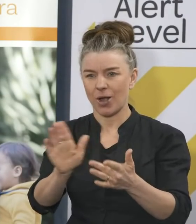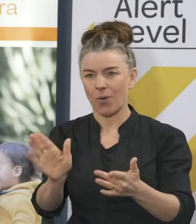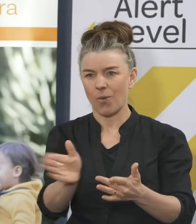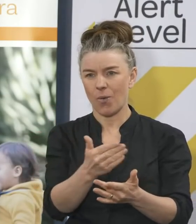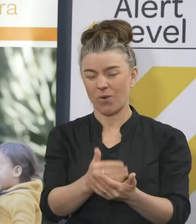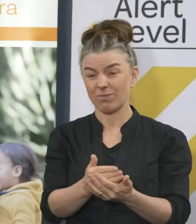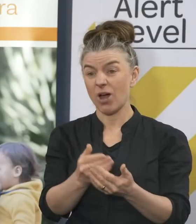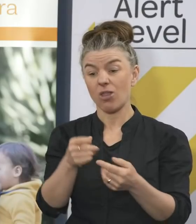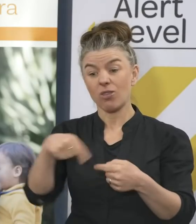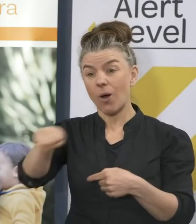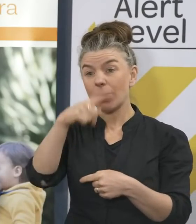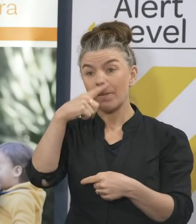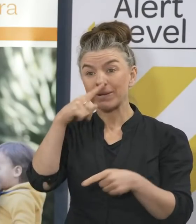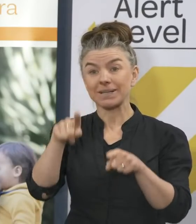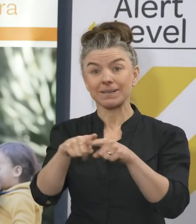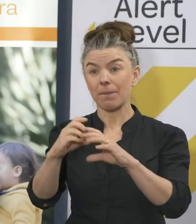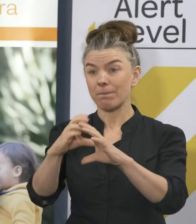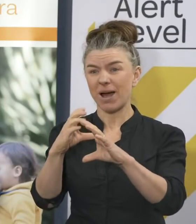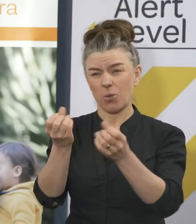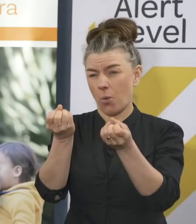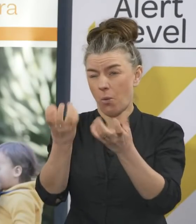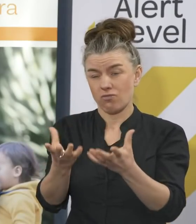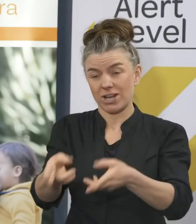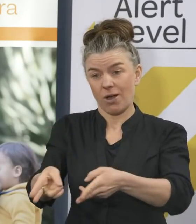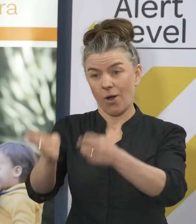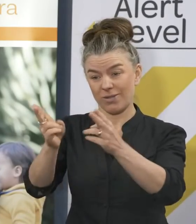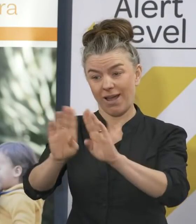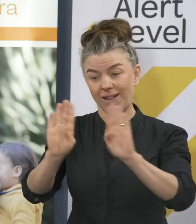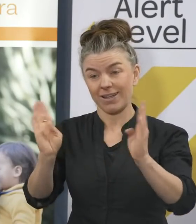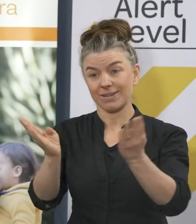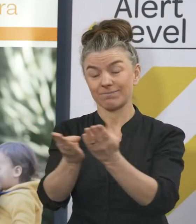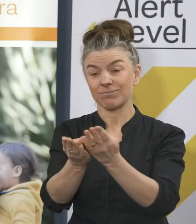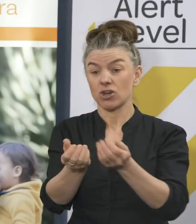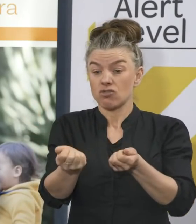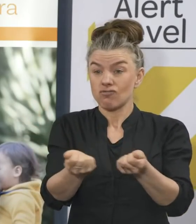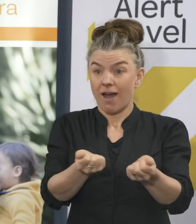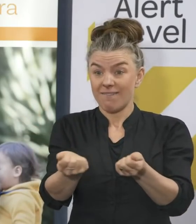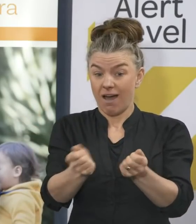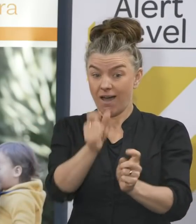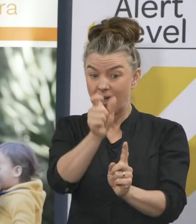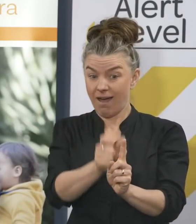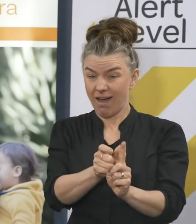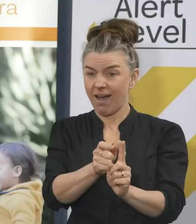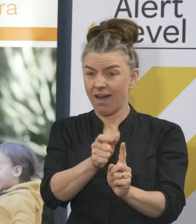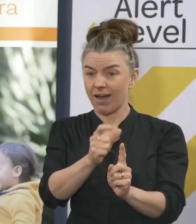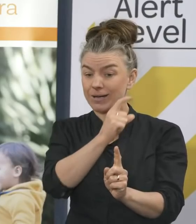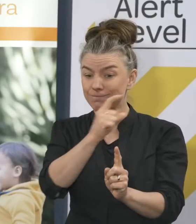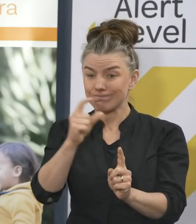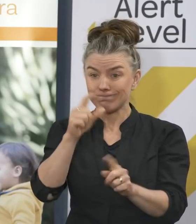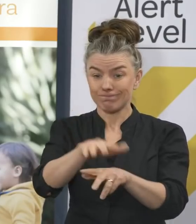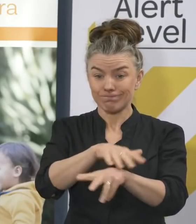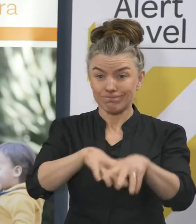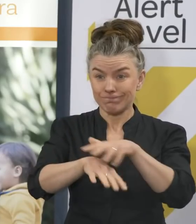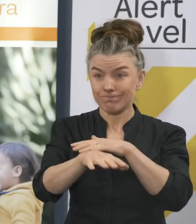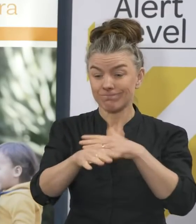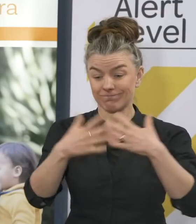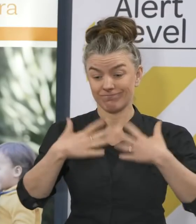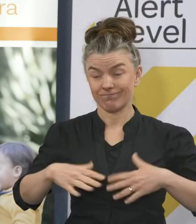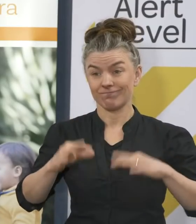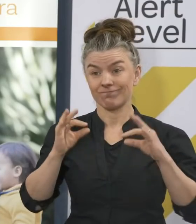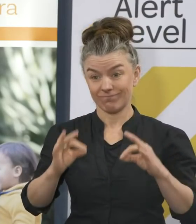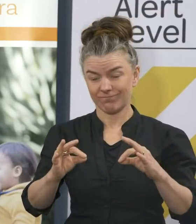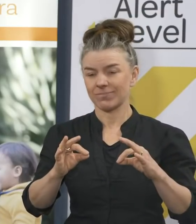already in managed isolation in Rotorua, and the driver, who was wearing PPE, has also been followed up as a